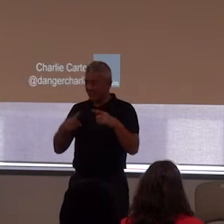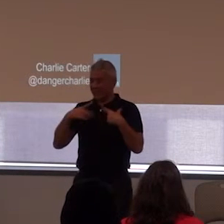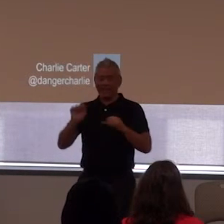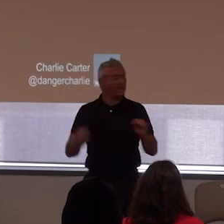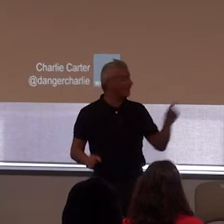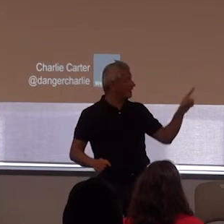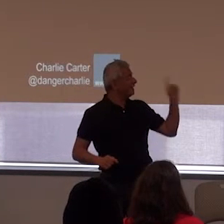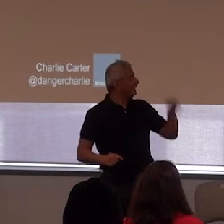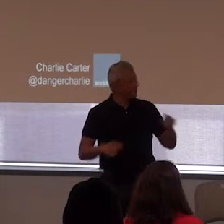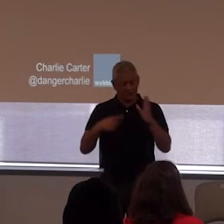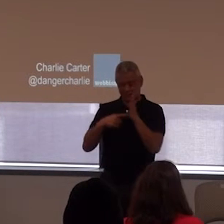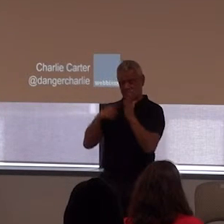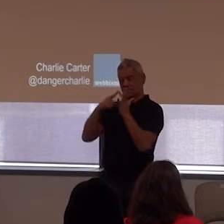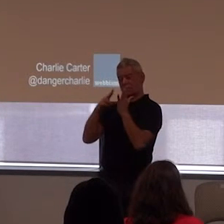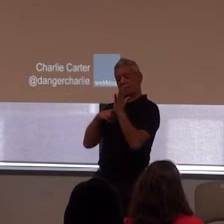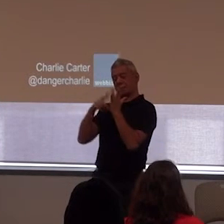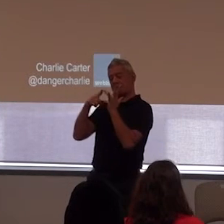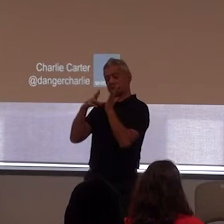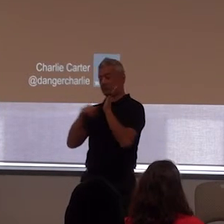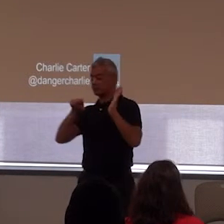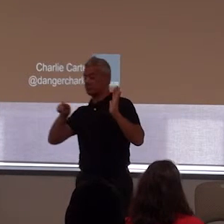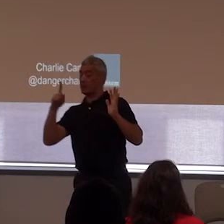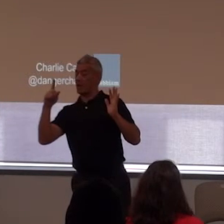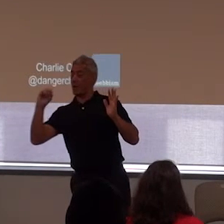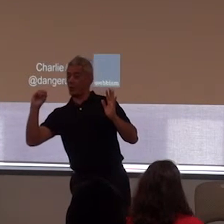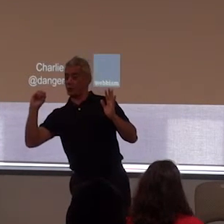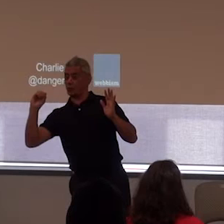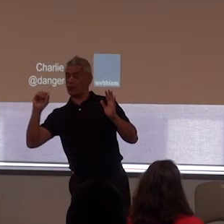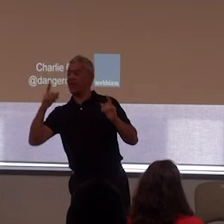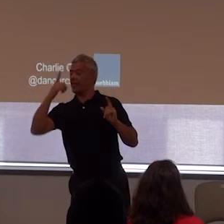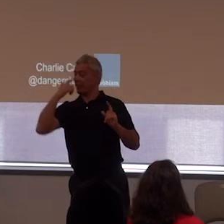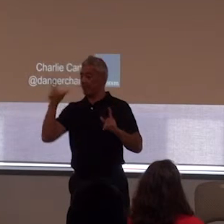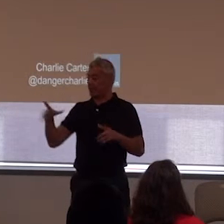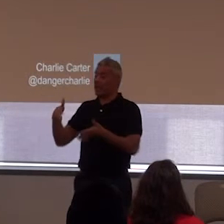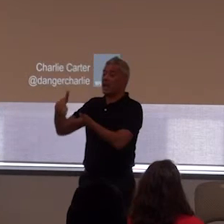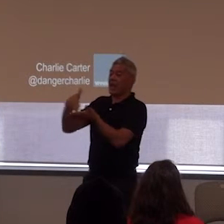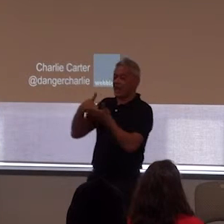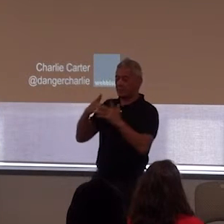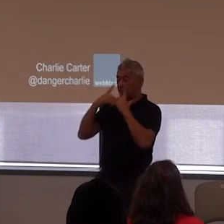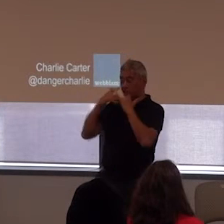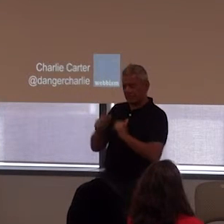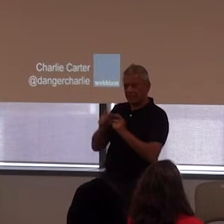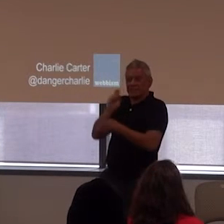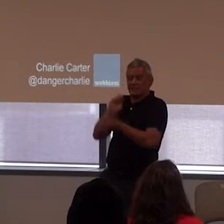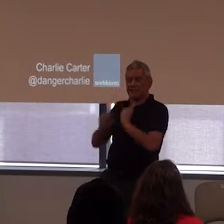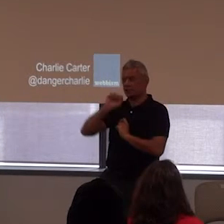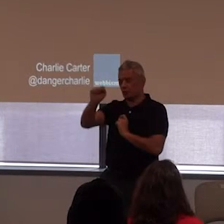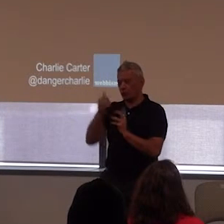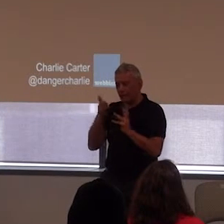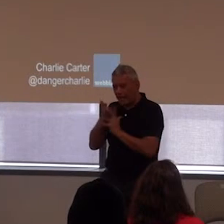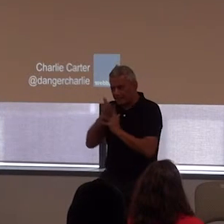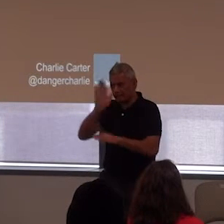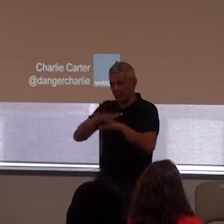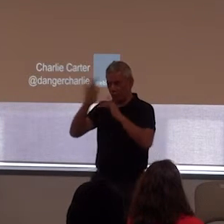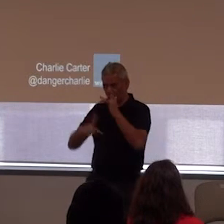into WordPress. Very good tool to test your accessibility on your website. The bane of all